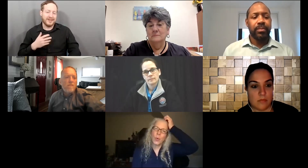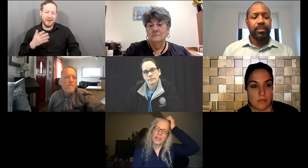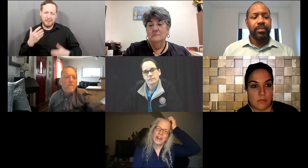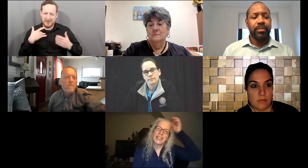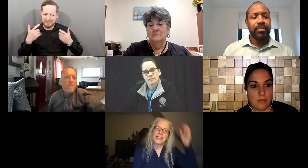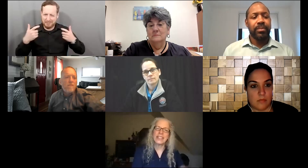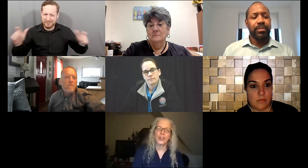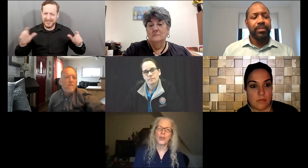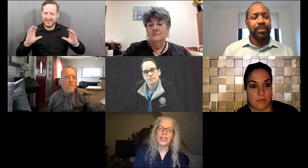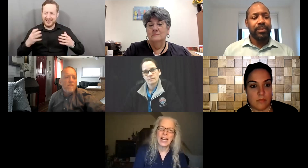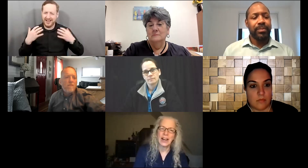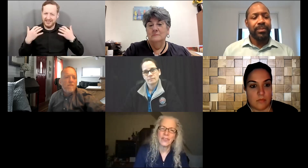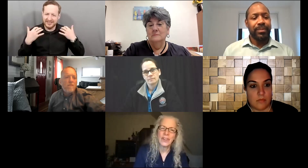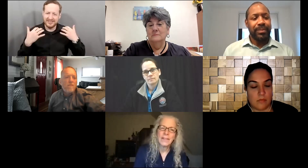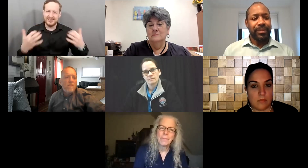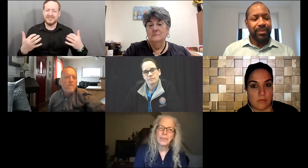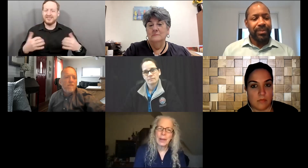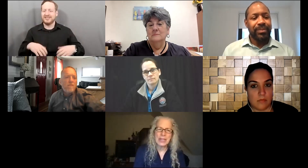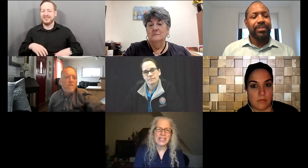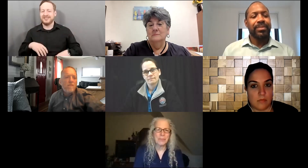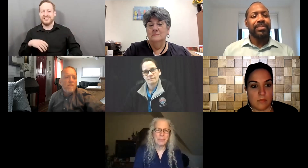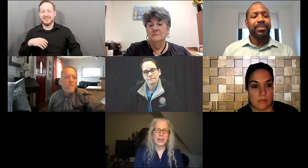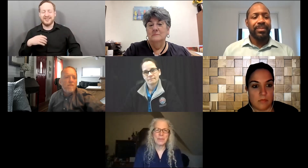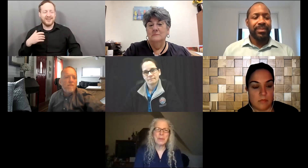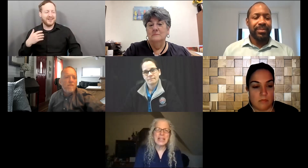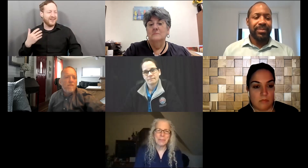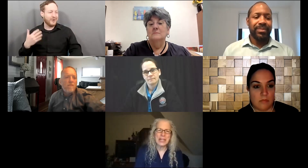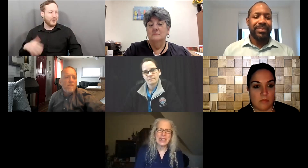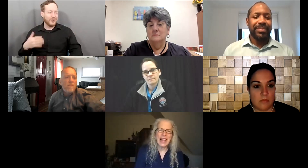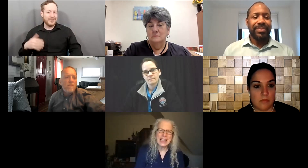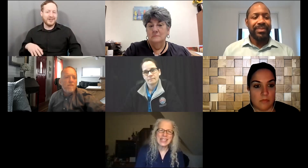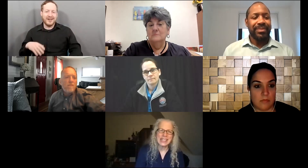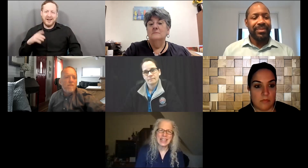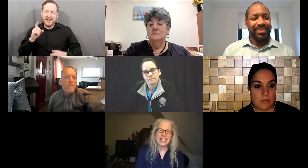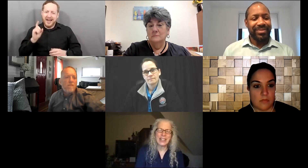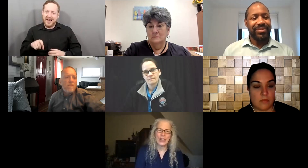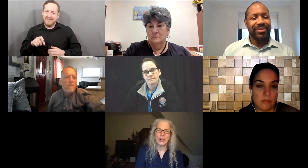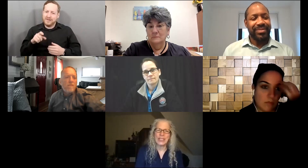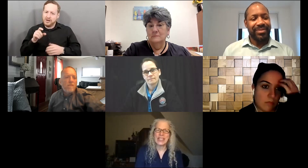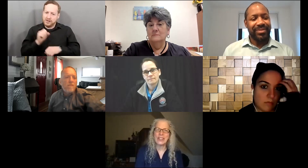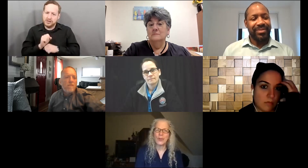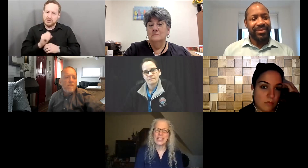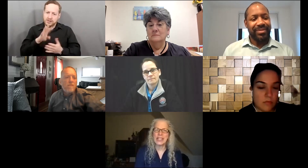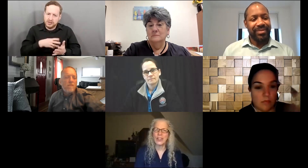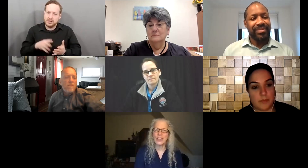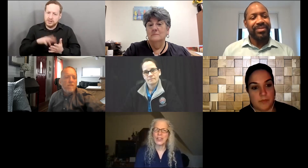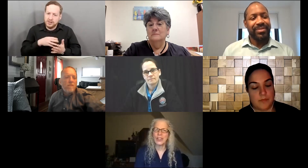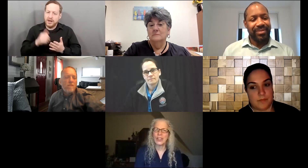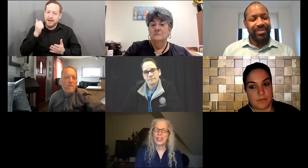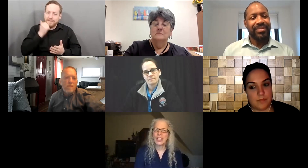those qualified teachers who are deaf. I mean, there's big classes and, it's